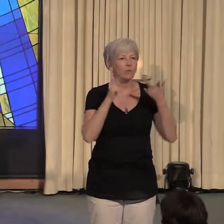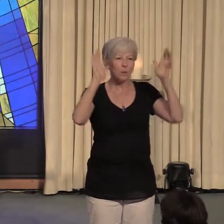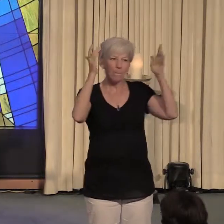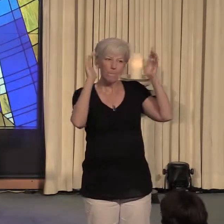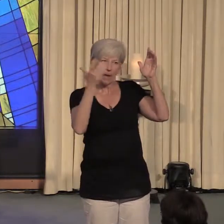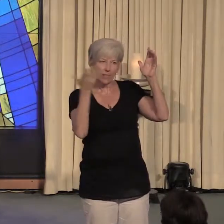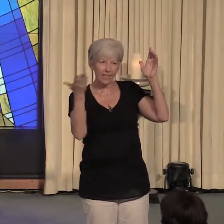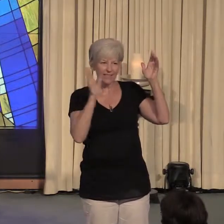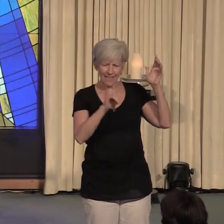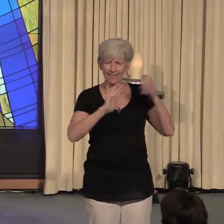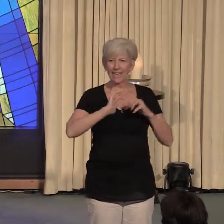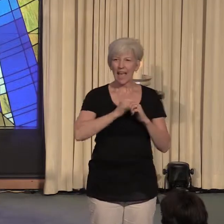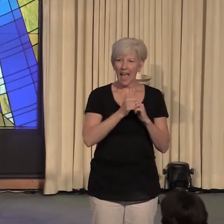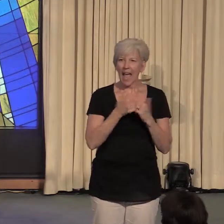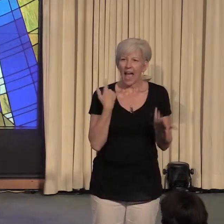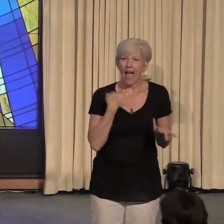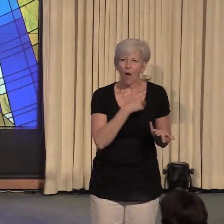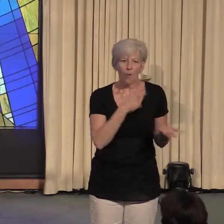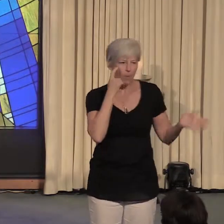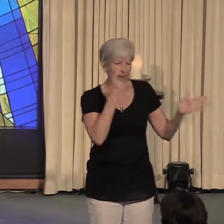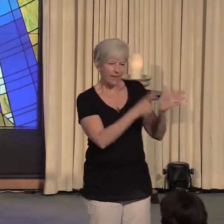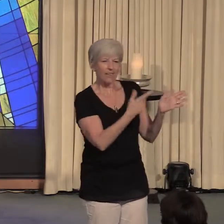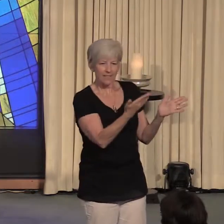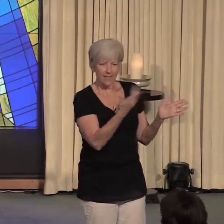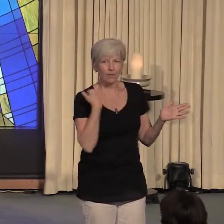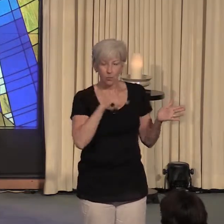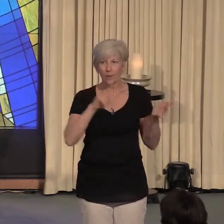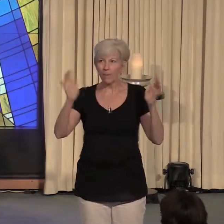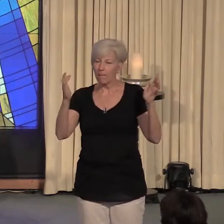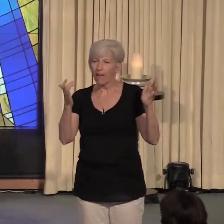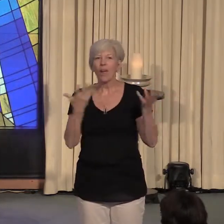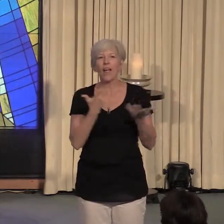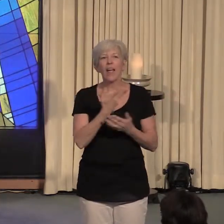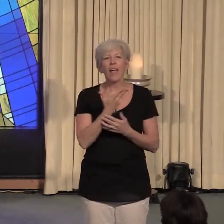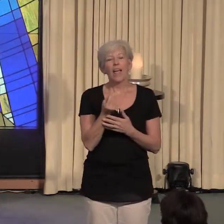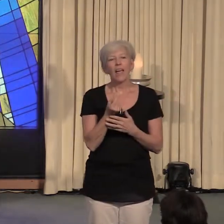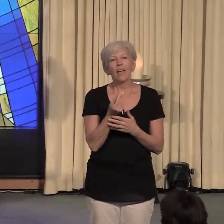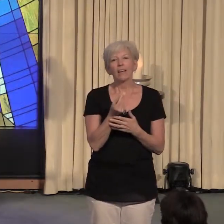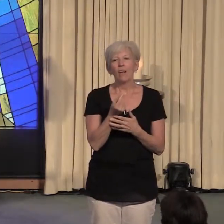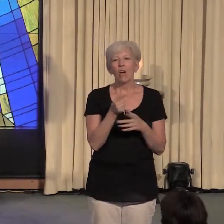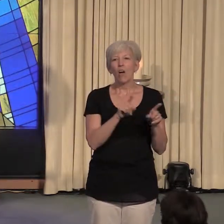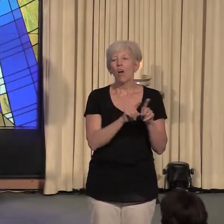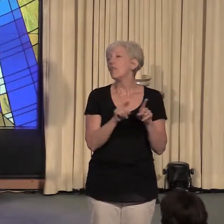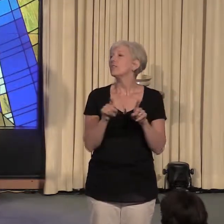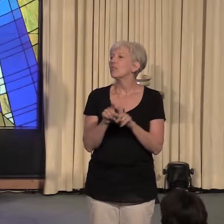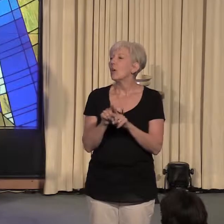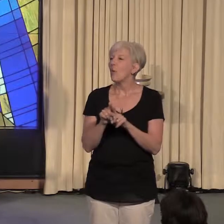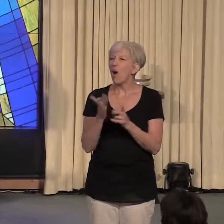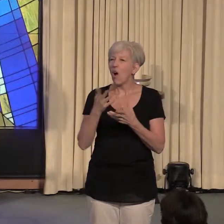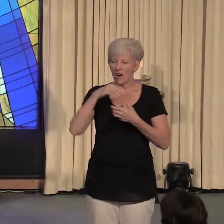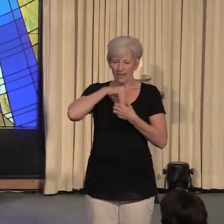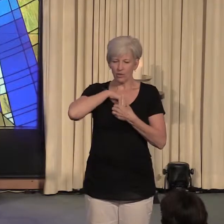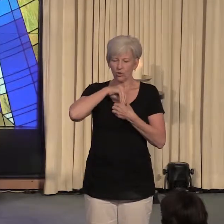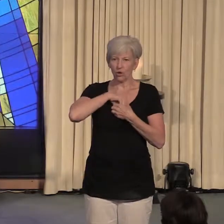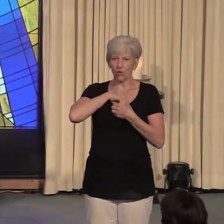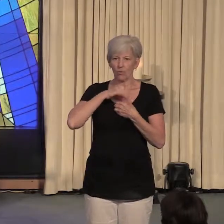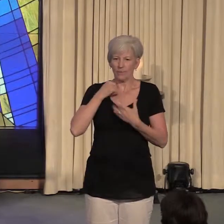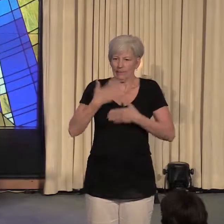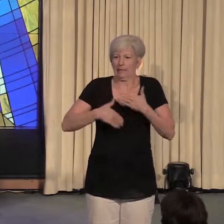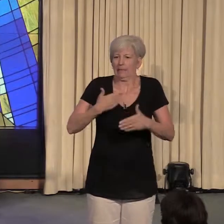to recognize things, is we compare them to things that we know. And then quite simply, our sort of internal operating system and